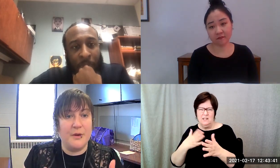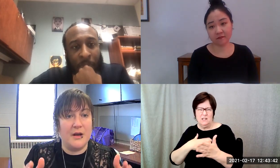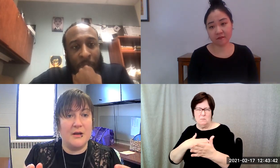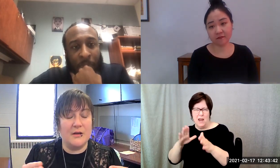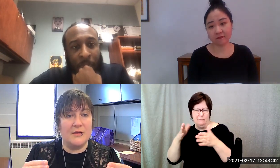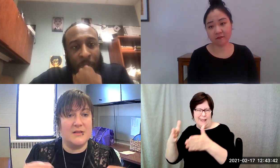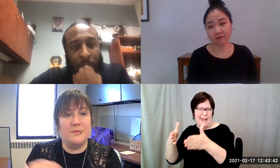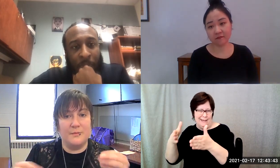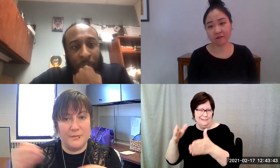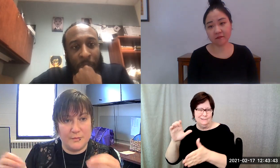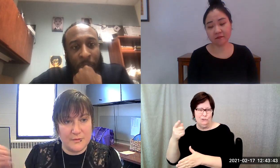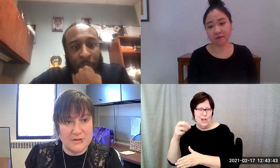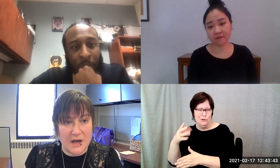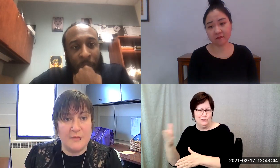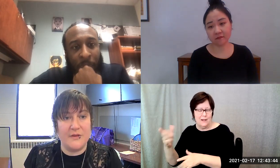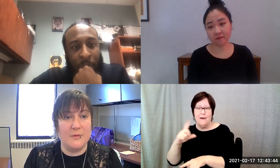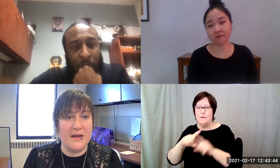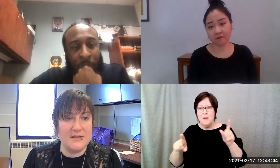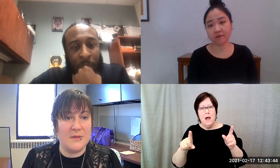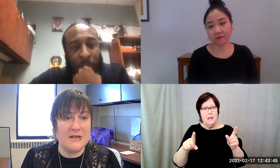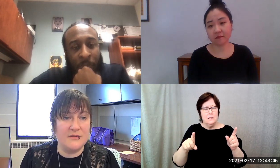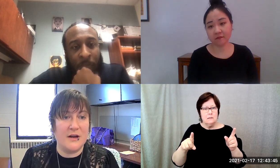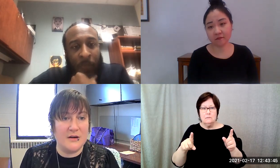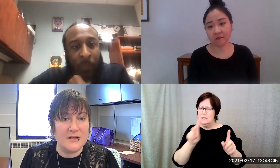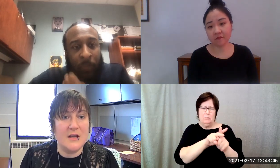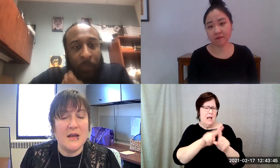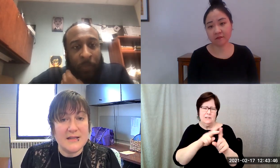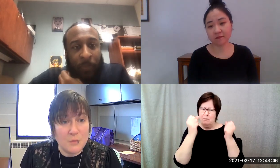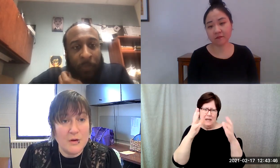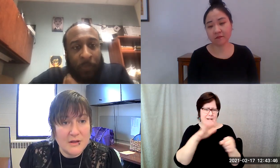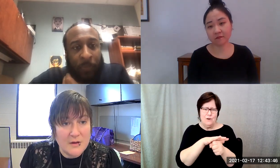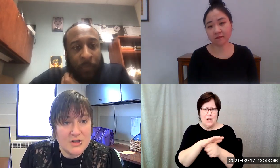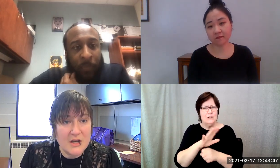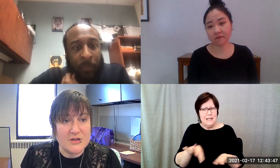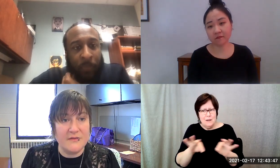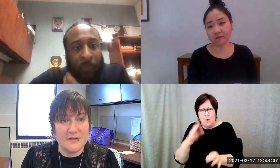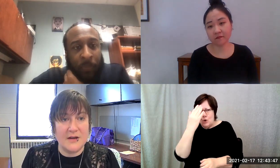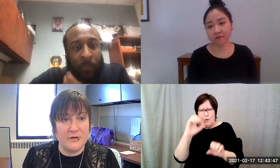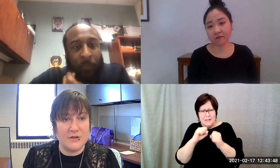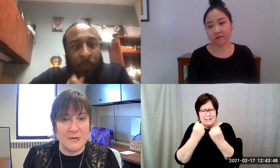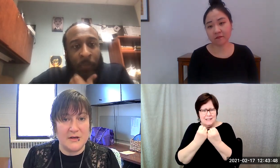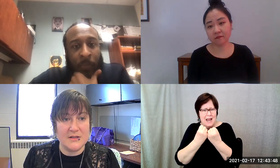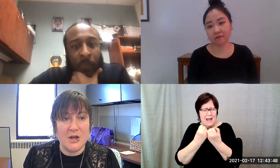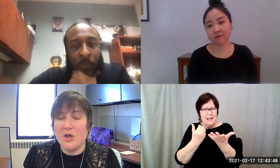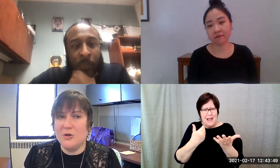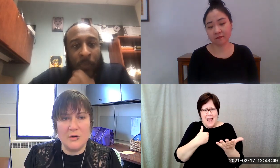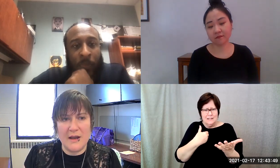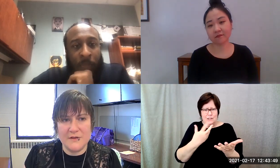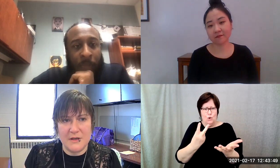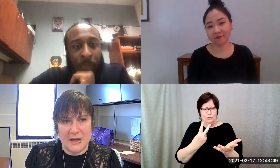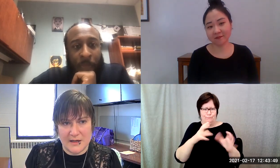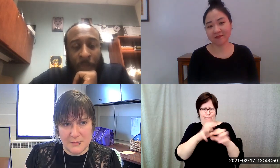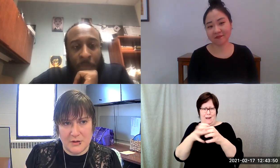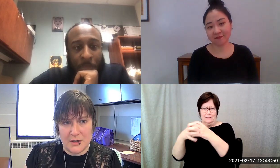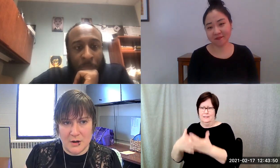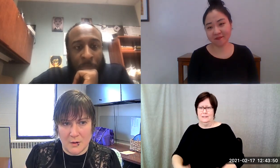stuff, but this type of thing applies to many different areas. It's important that you educate yourself outside of your own experience. You don't have